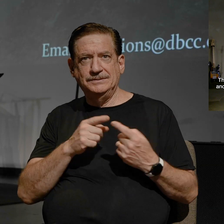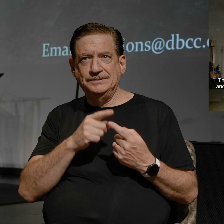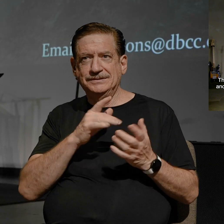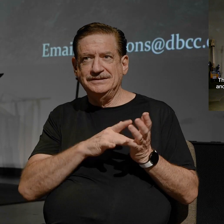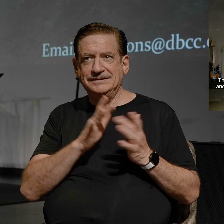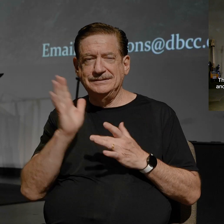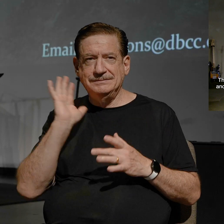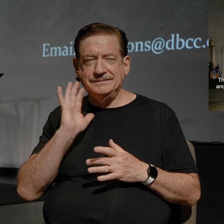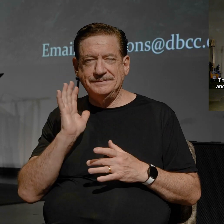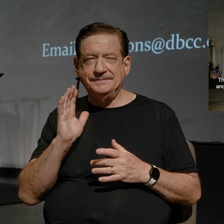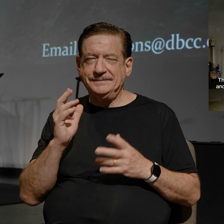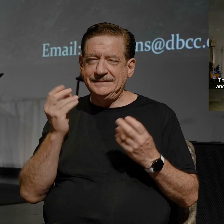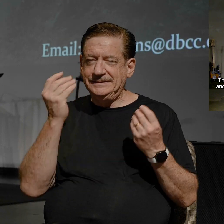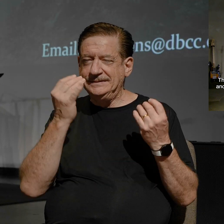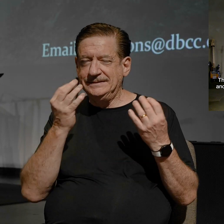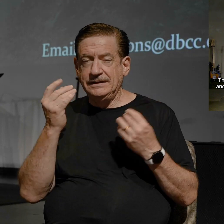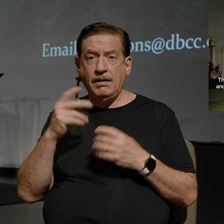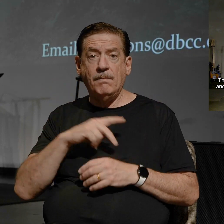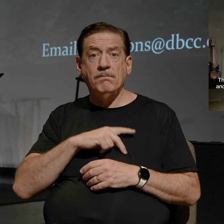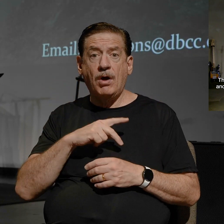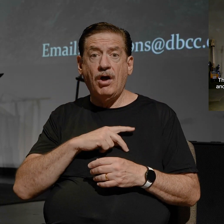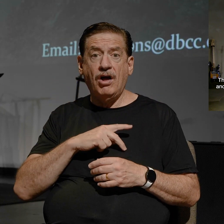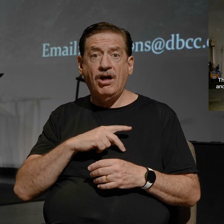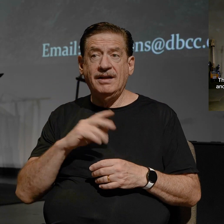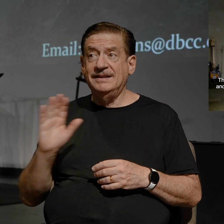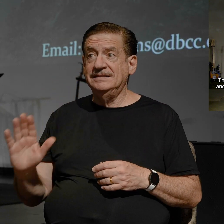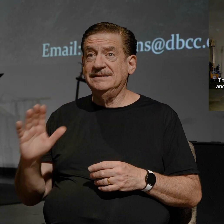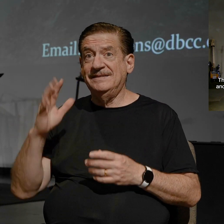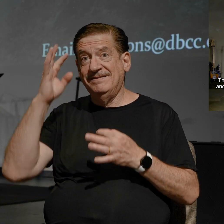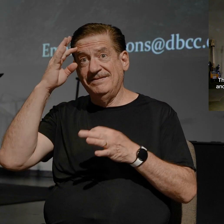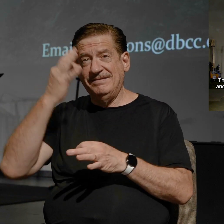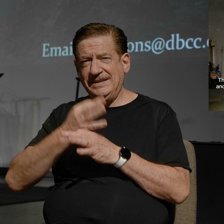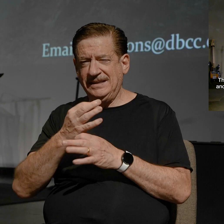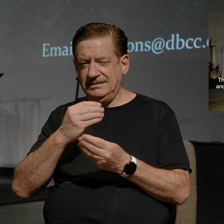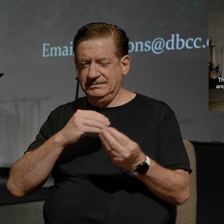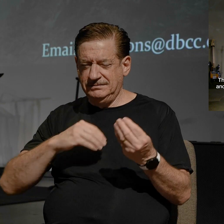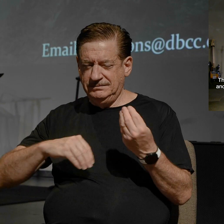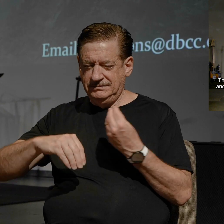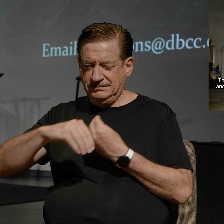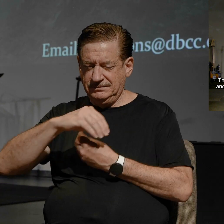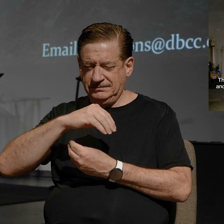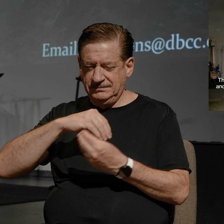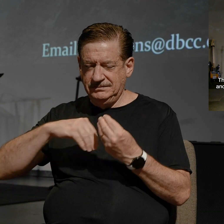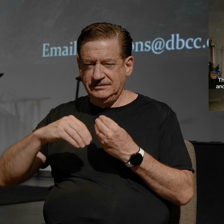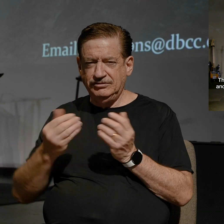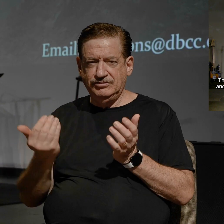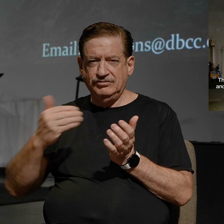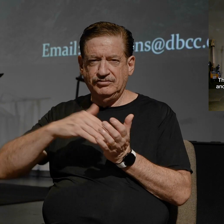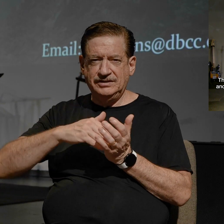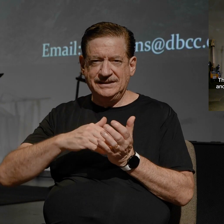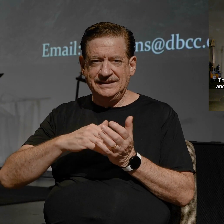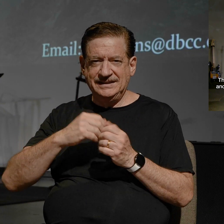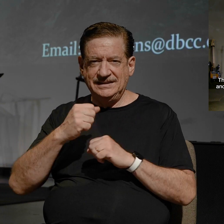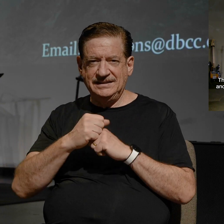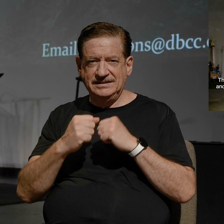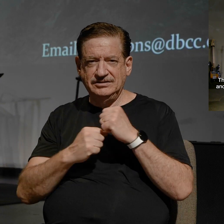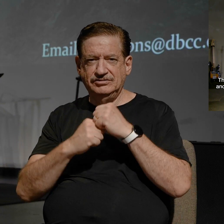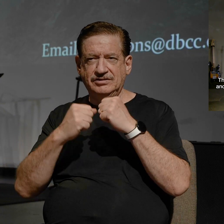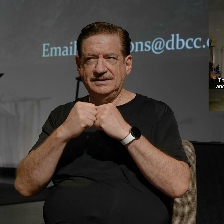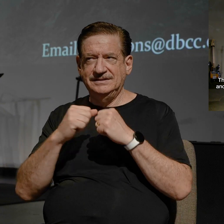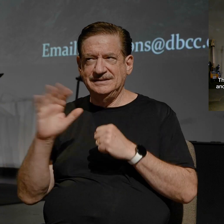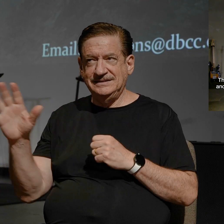you could almost argue that Paul deconstructs his faith in the Arabian desert, but then reconstructs his faith in